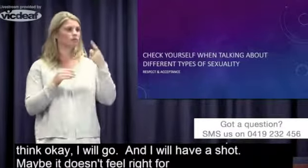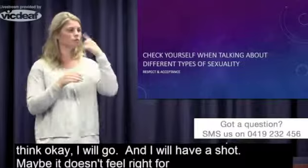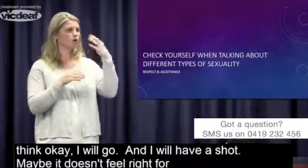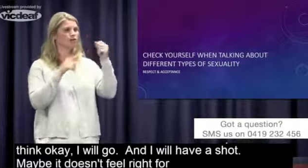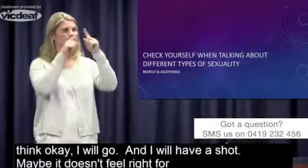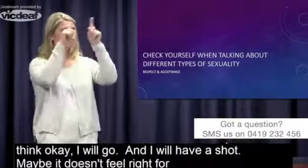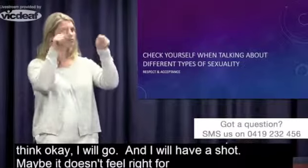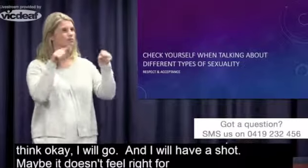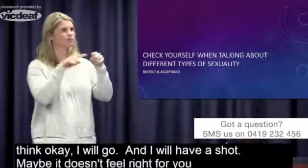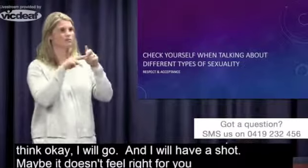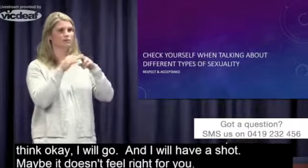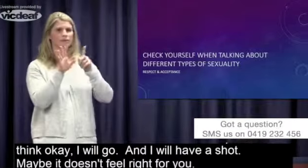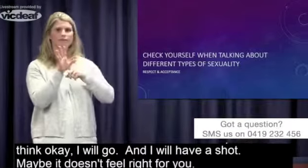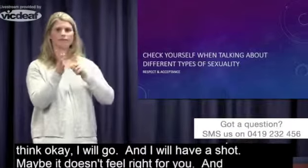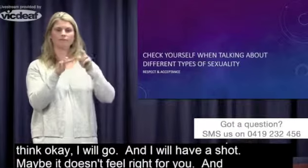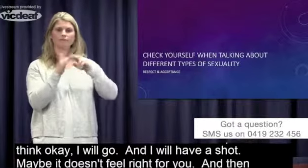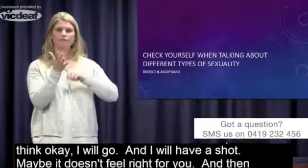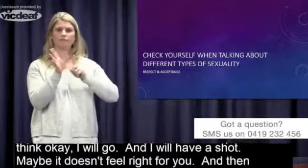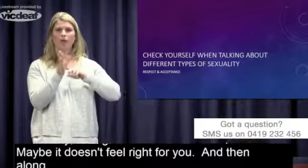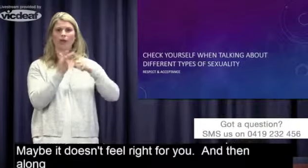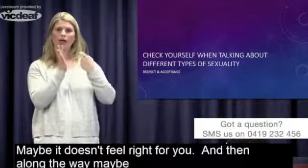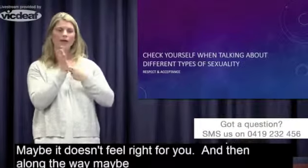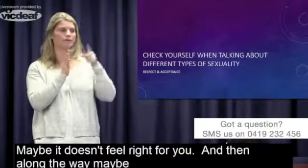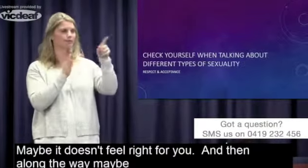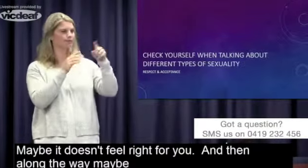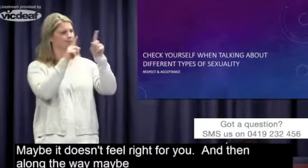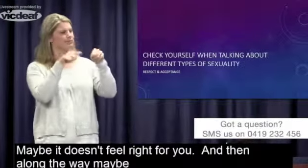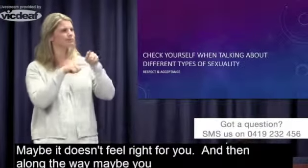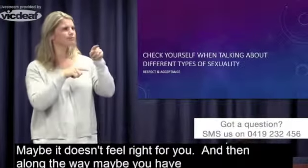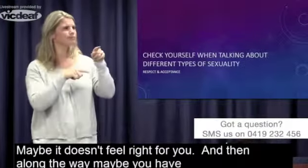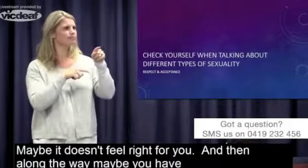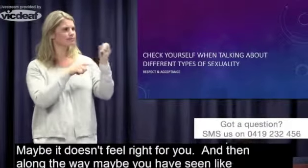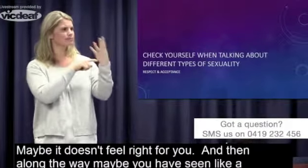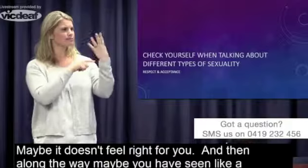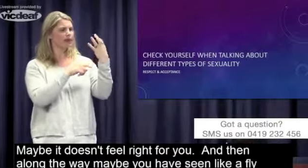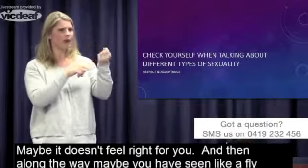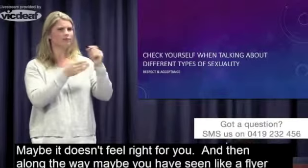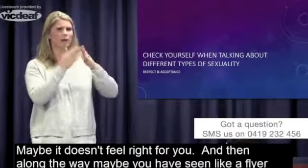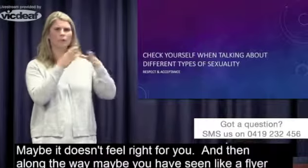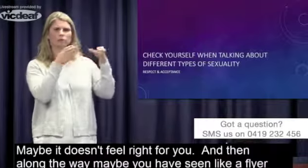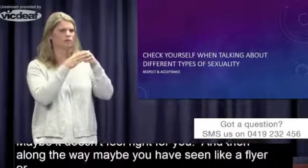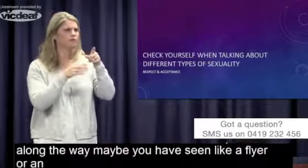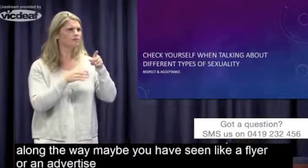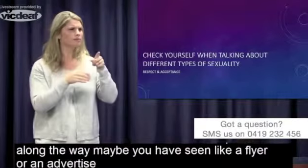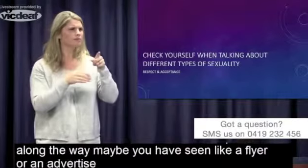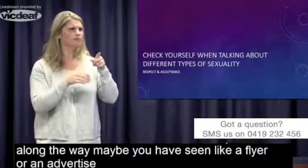And then along the way, maybe you've seen like a flyer or an advertisement, and there might be a picture